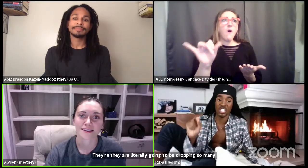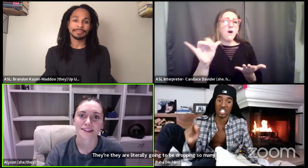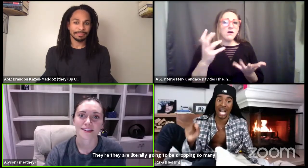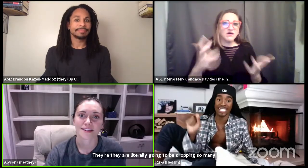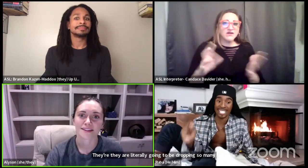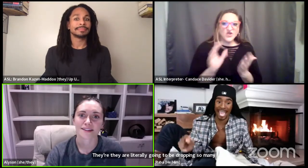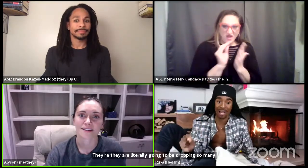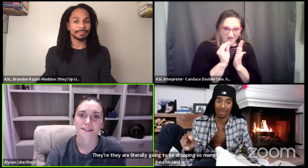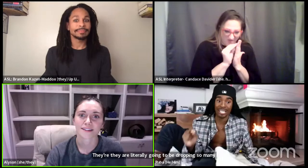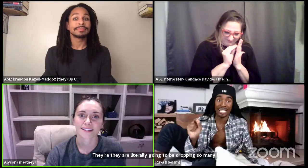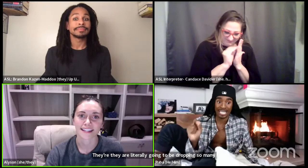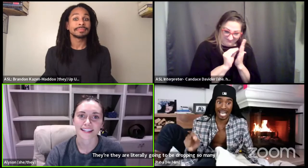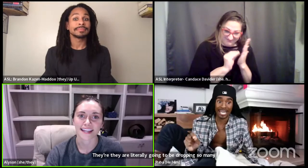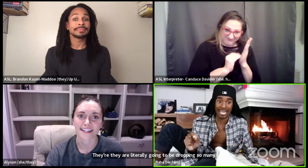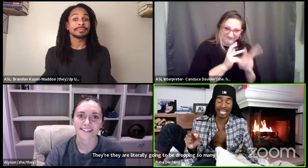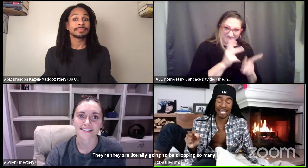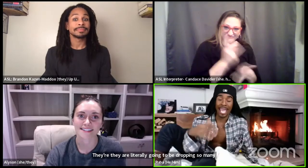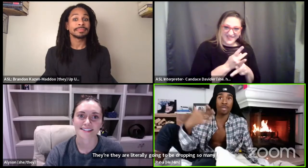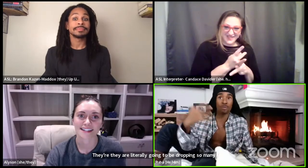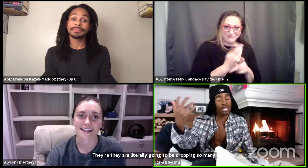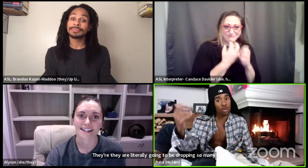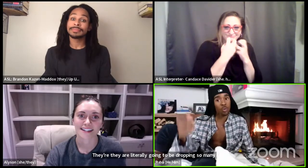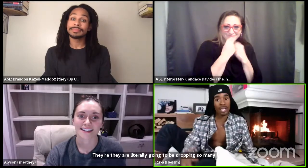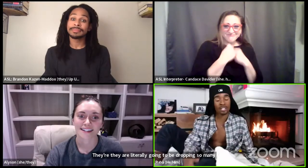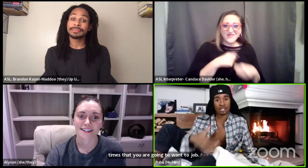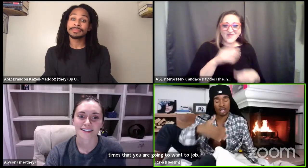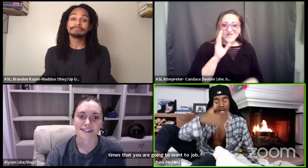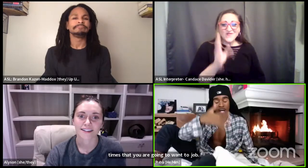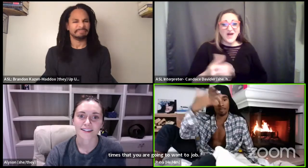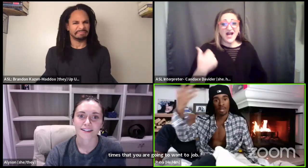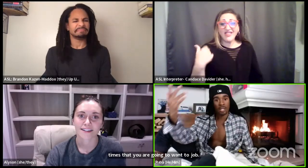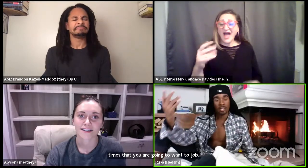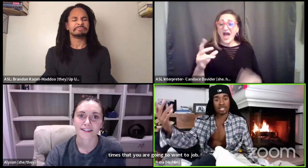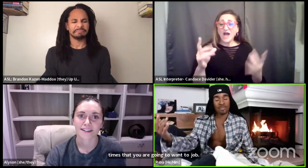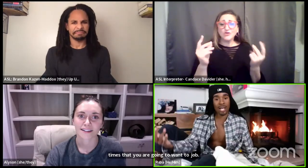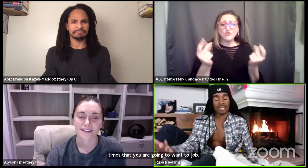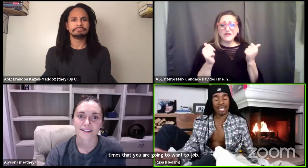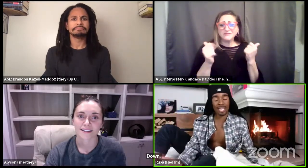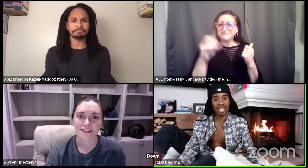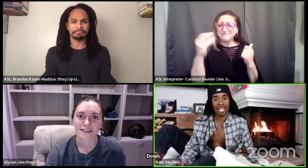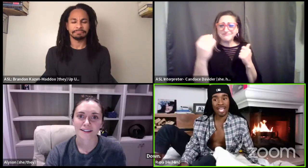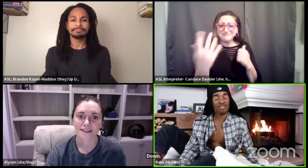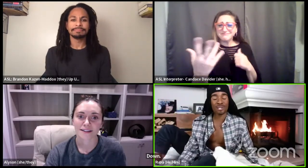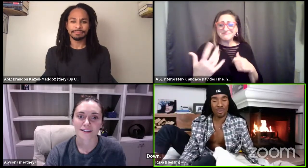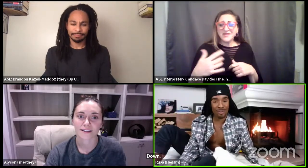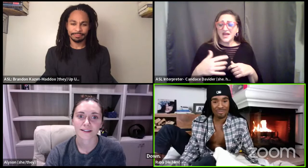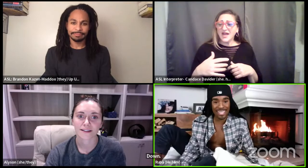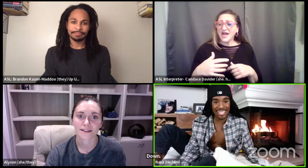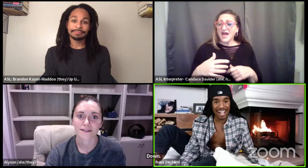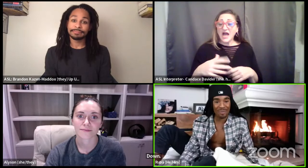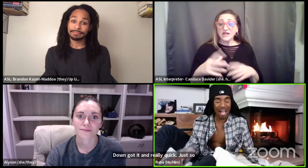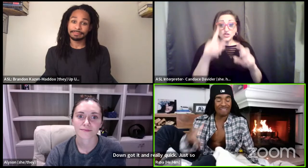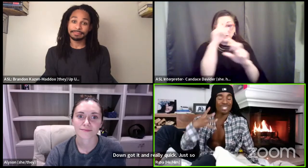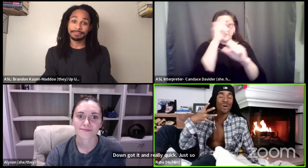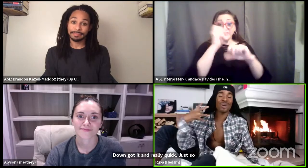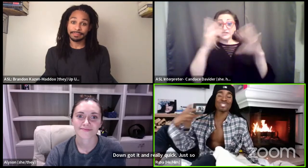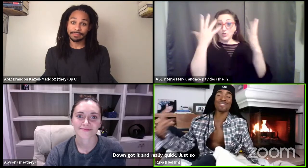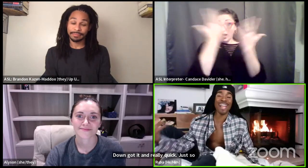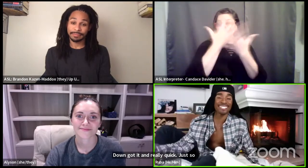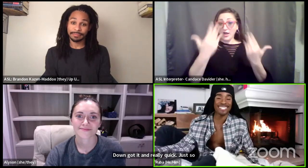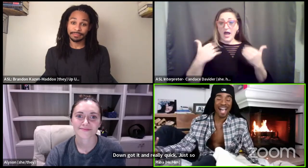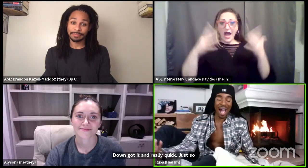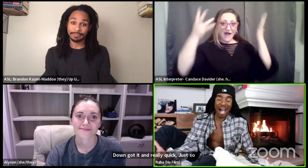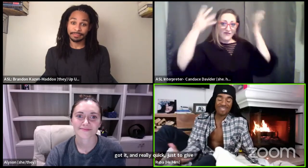to jot down. Yes. Got it? And really quick, just to give you guys a visual of me, I have